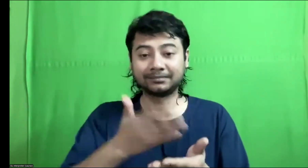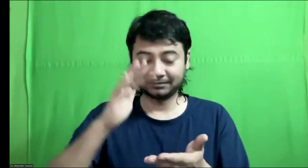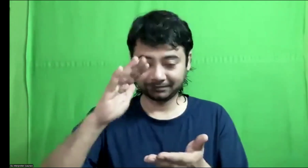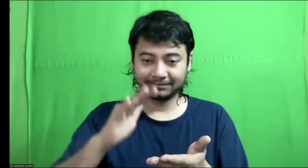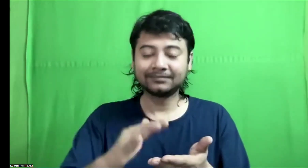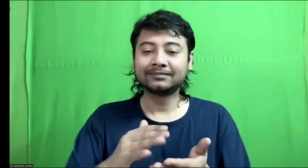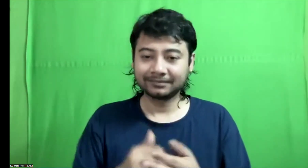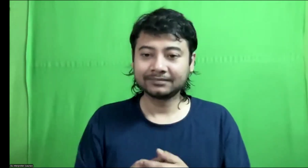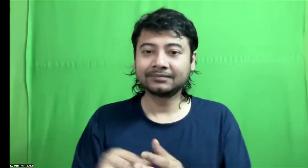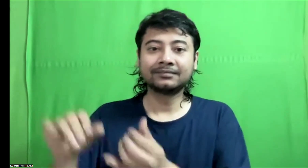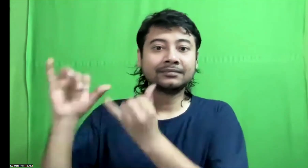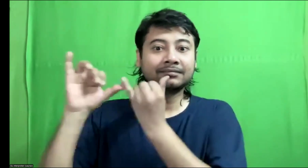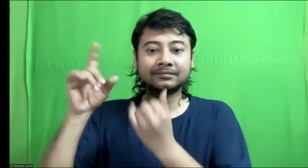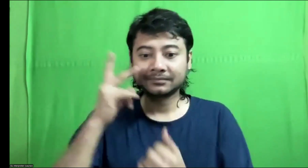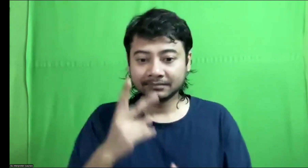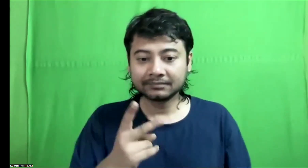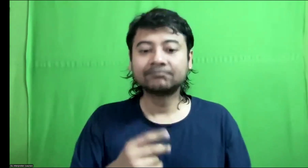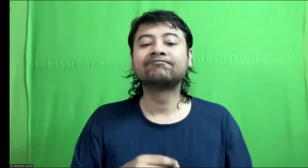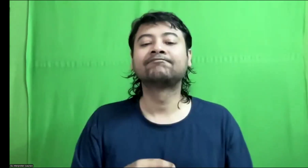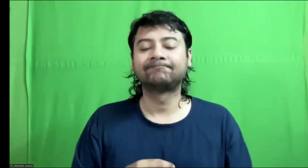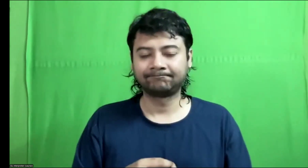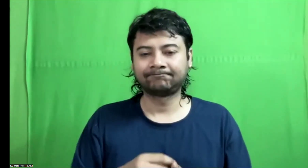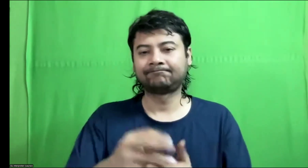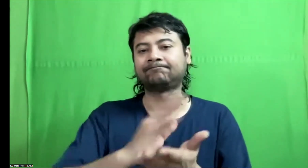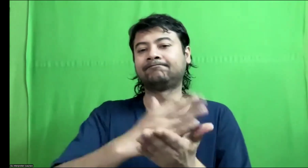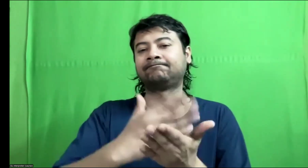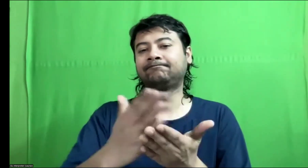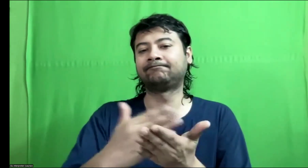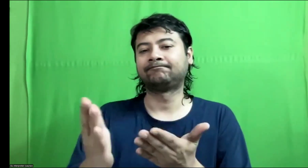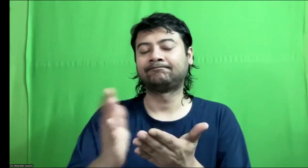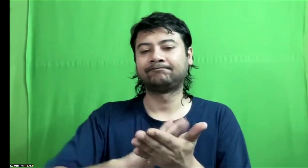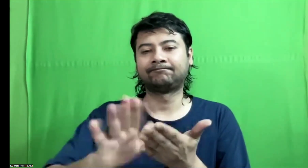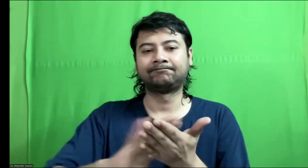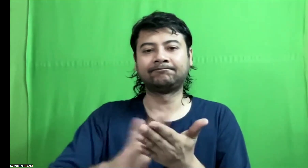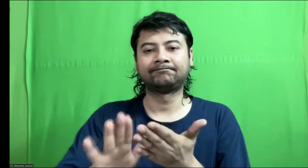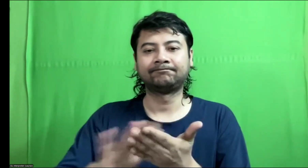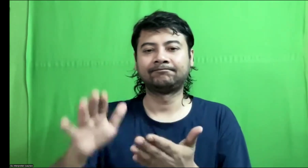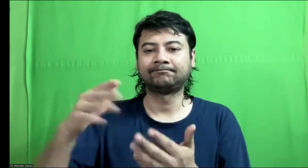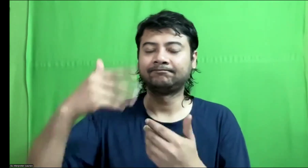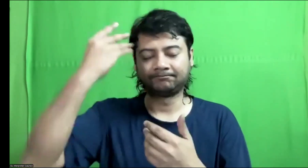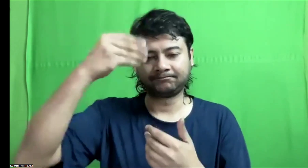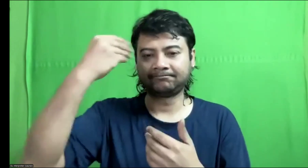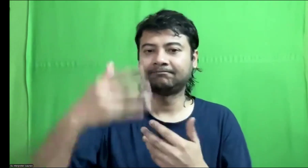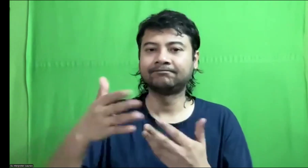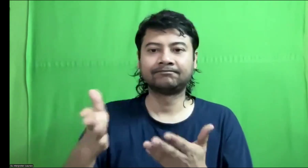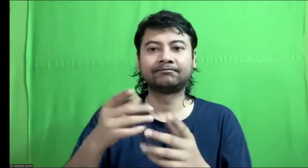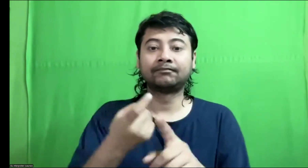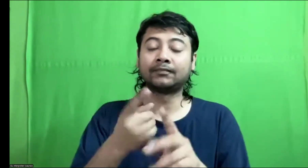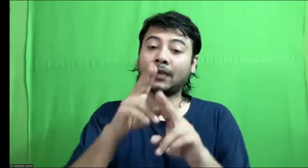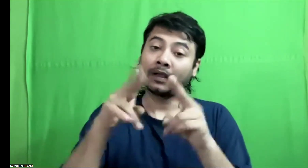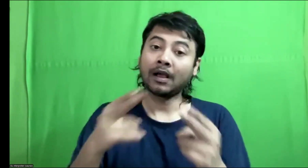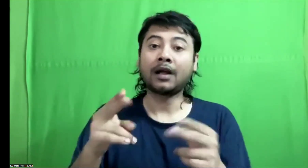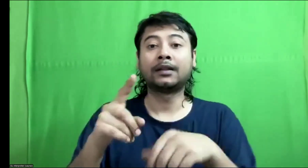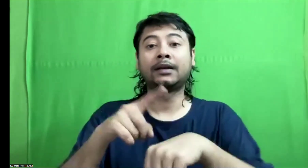destroys all those sins when you offer a ghee lamp to him in Kartik month.